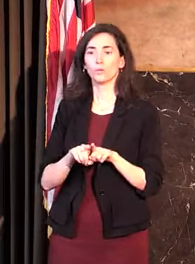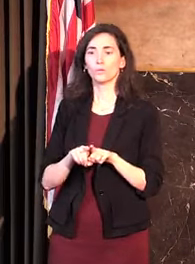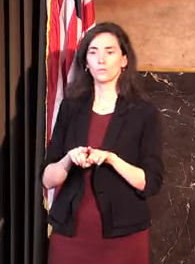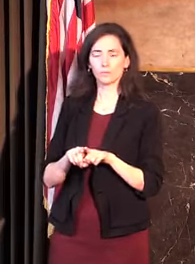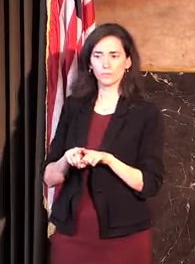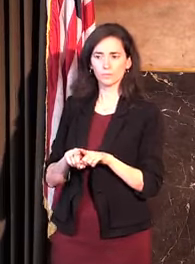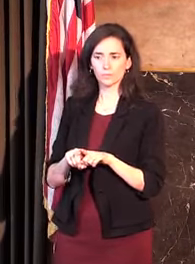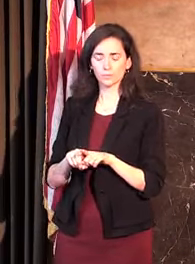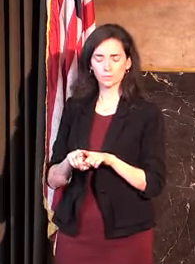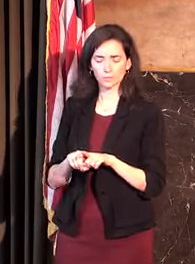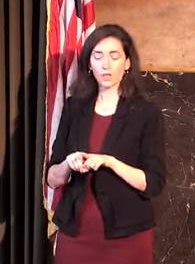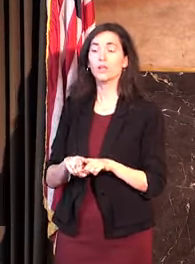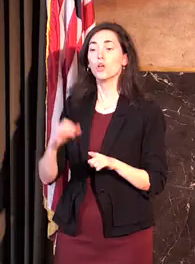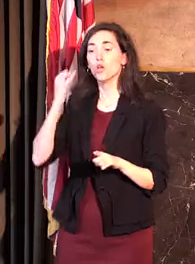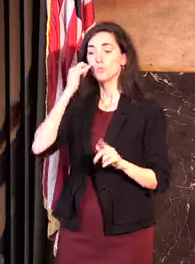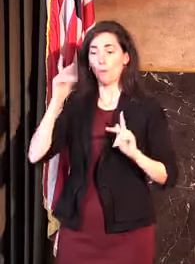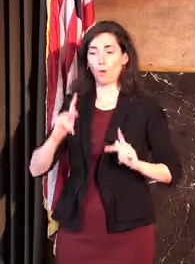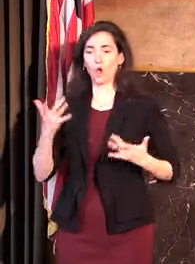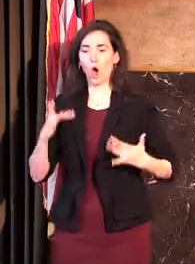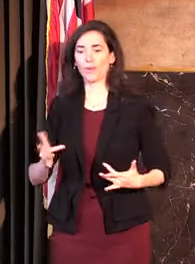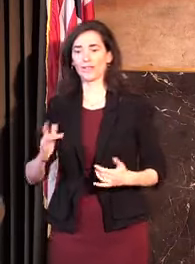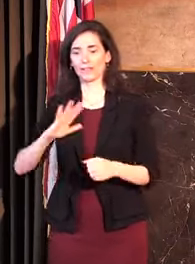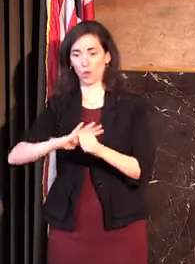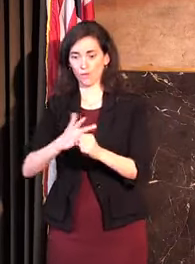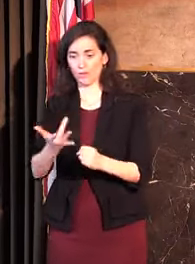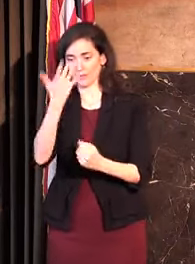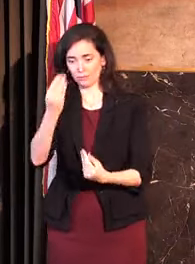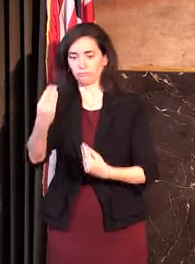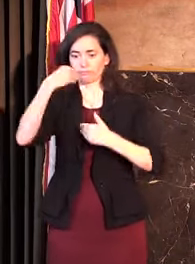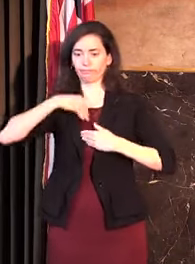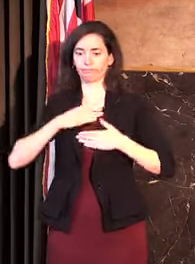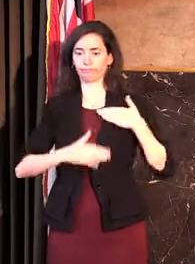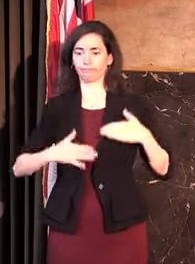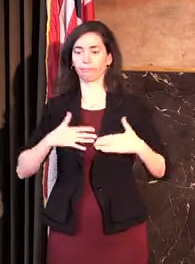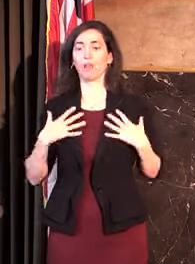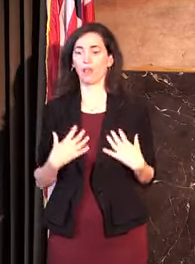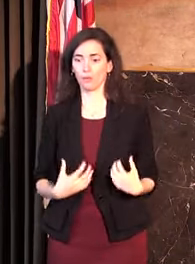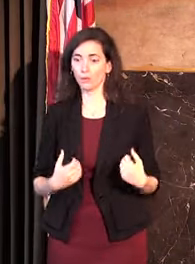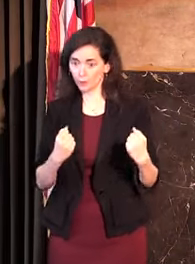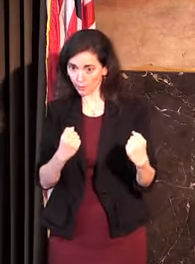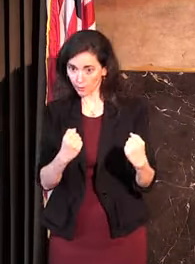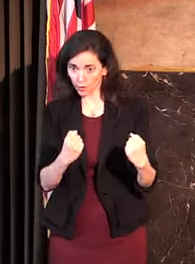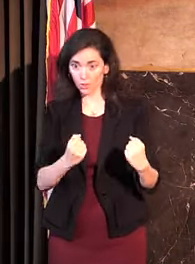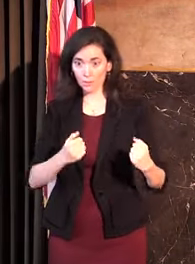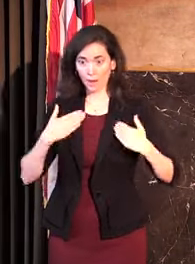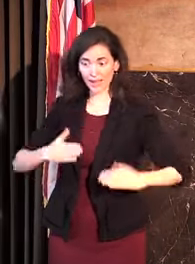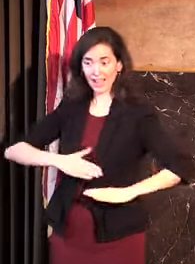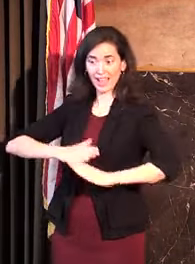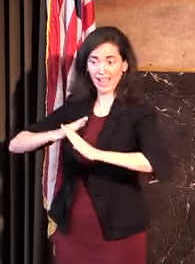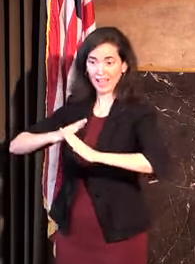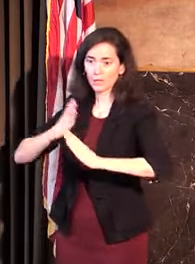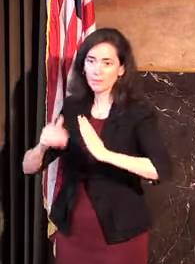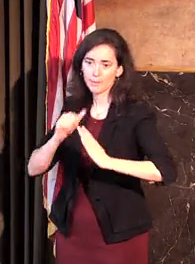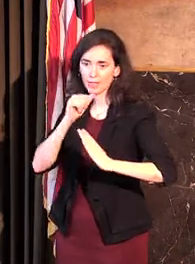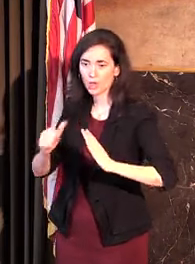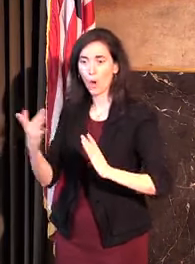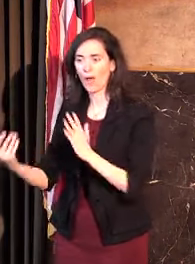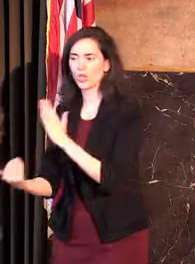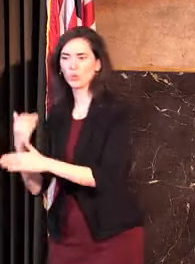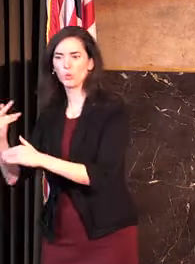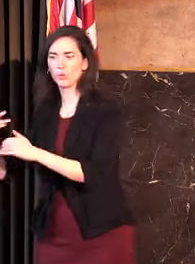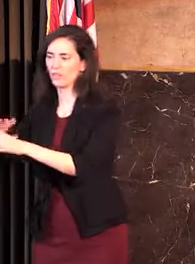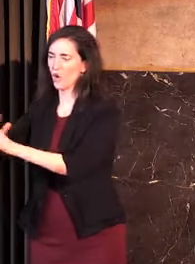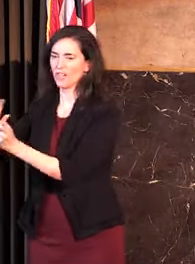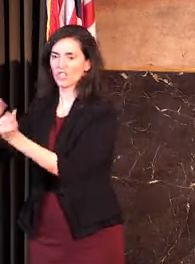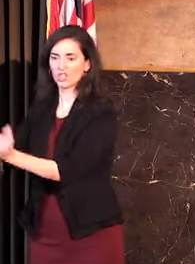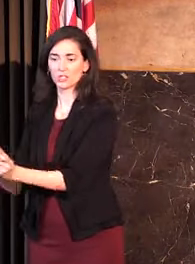protection one gets from having been infected with COVID in the past. Theoretical concerns. As the days and weeks go